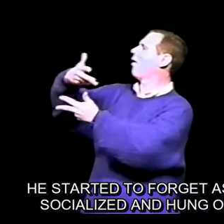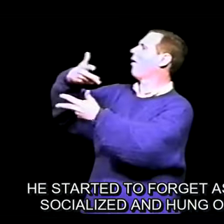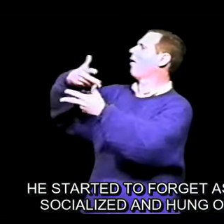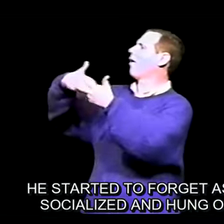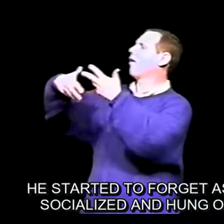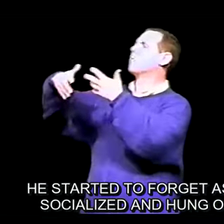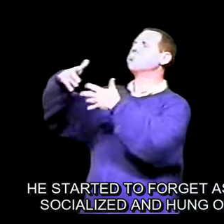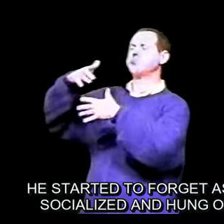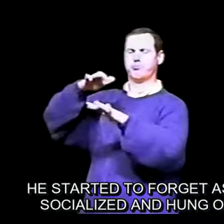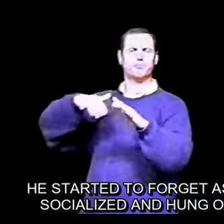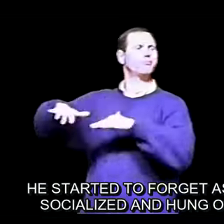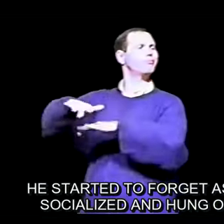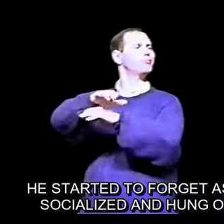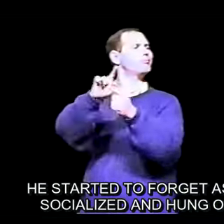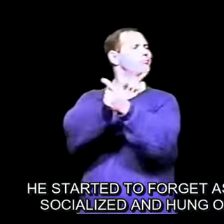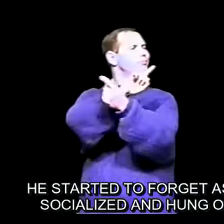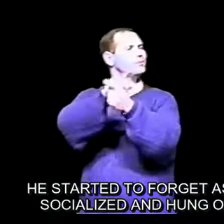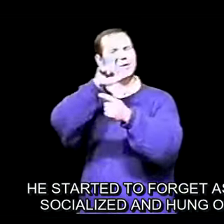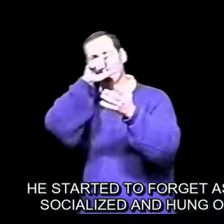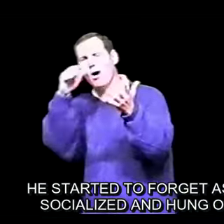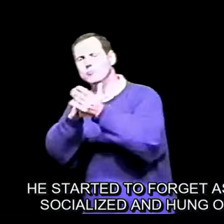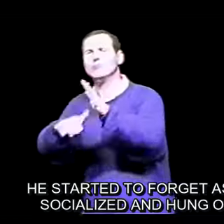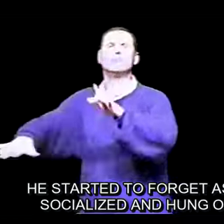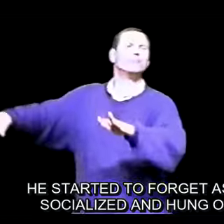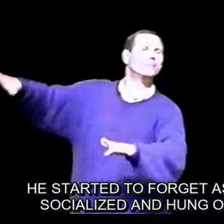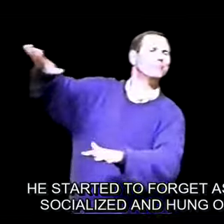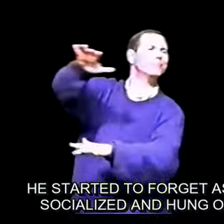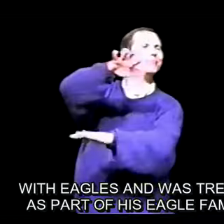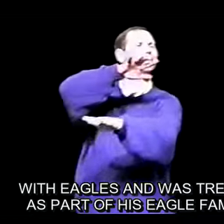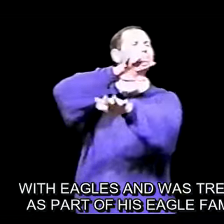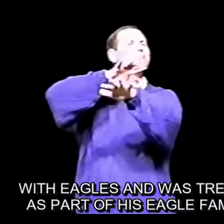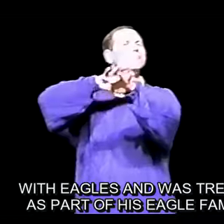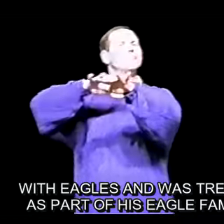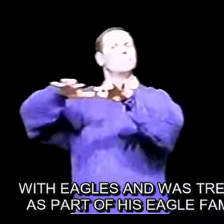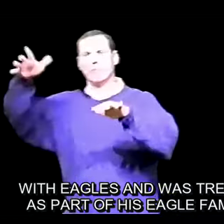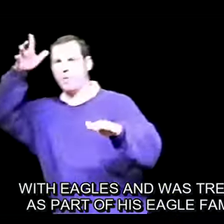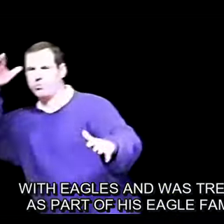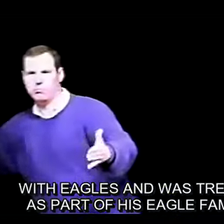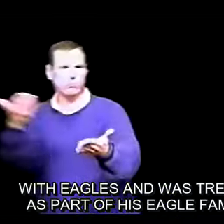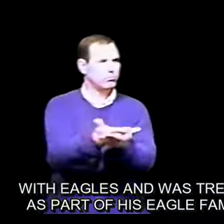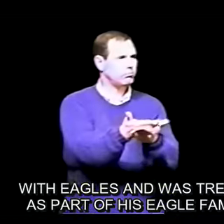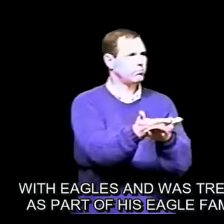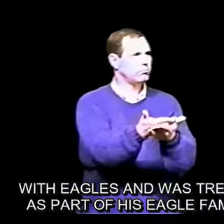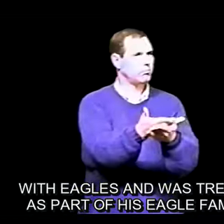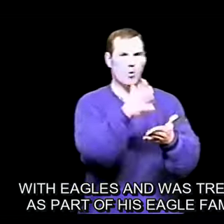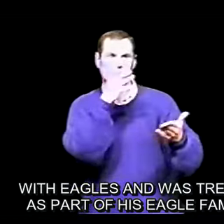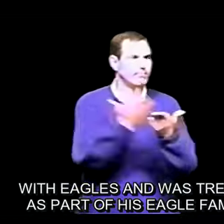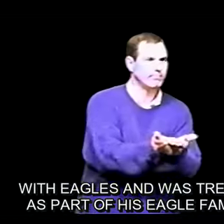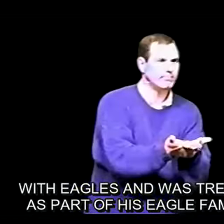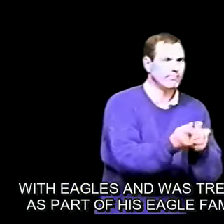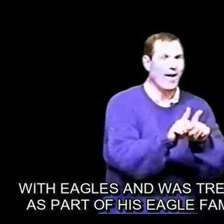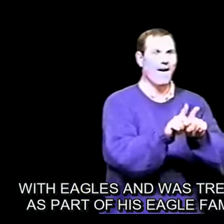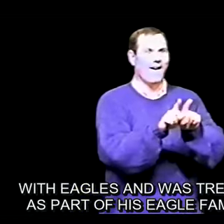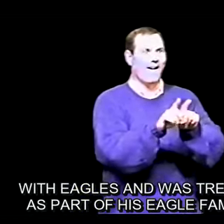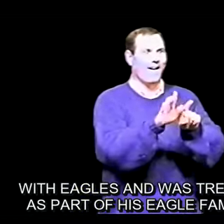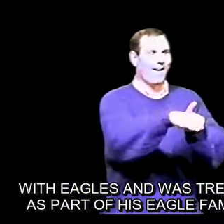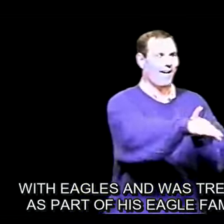he socialized and hung out with eagles and was treated as part of his eagle family,